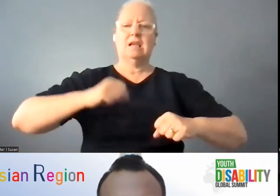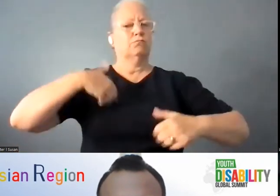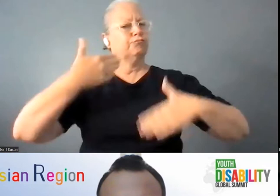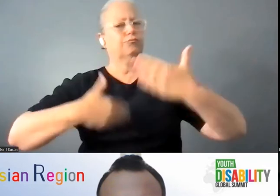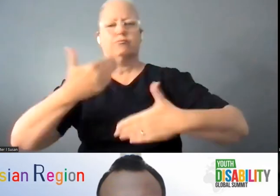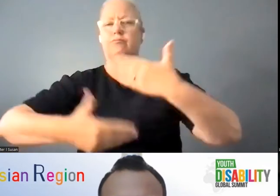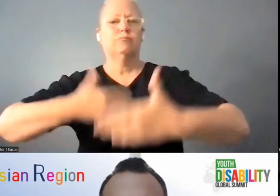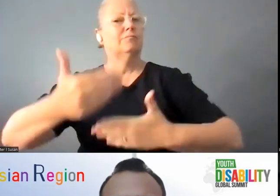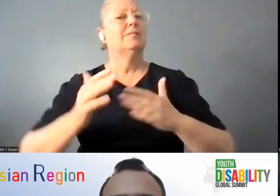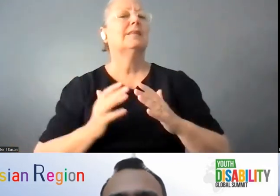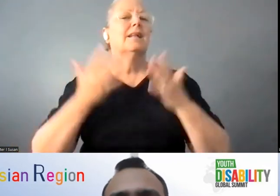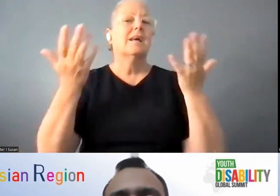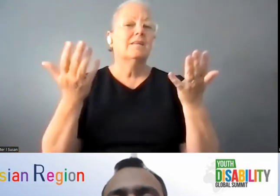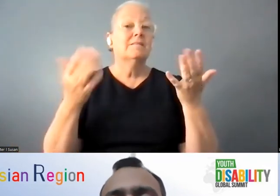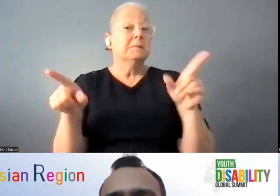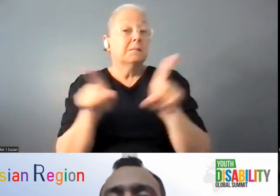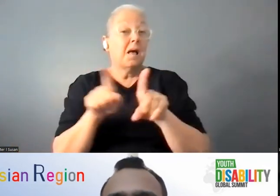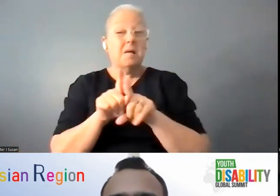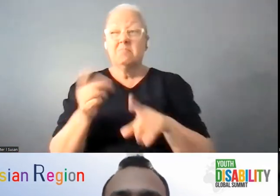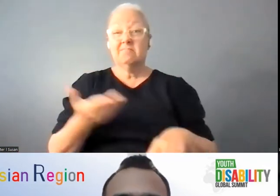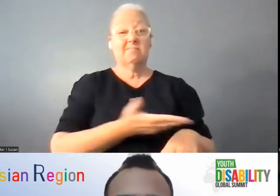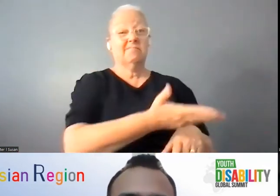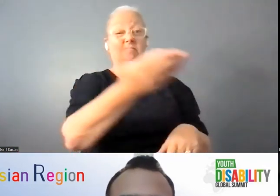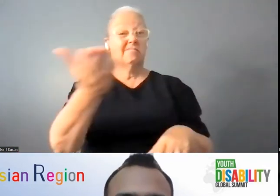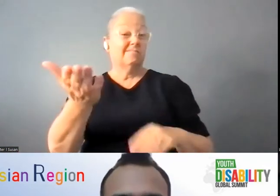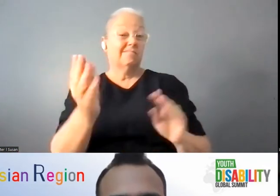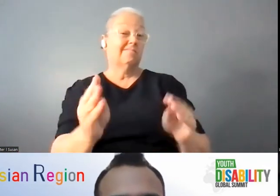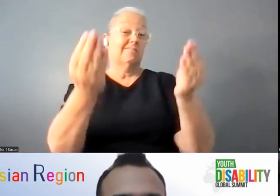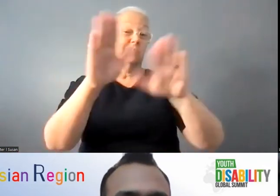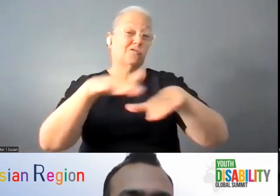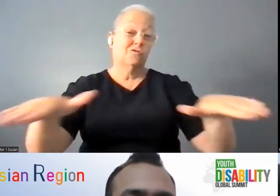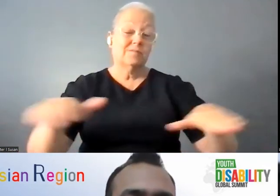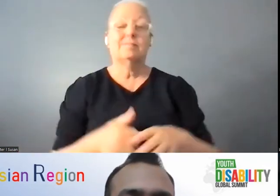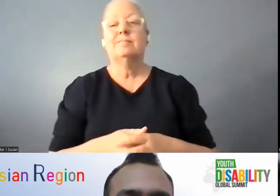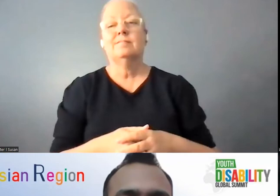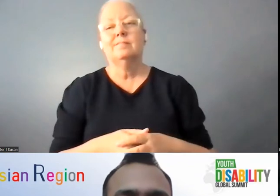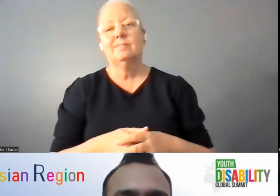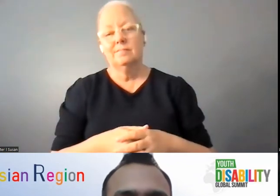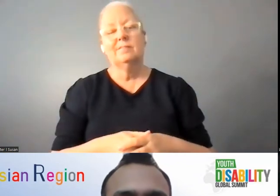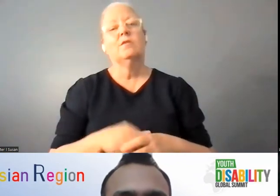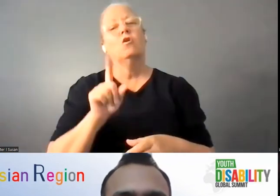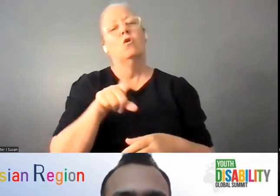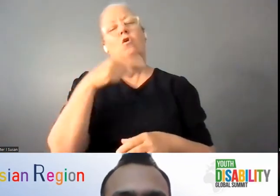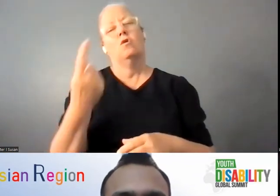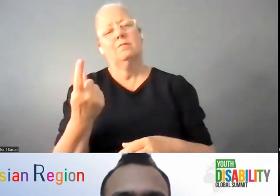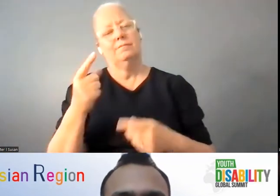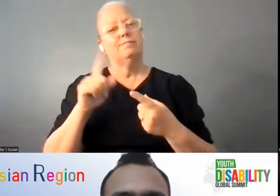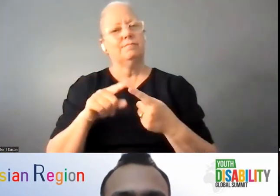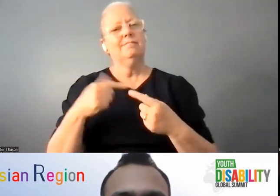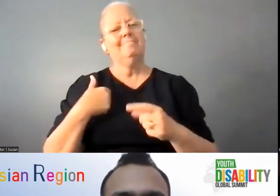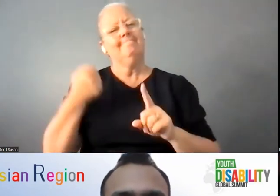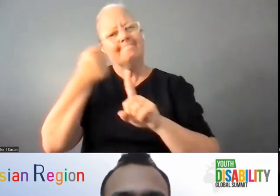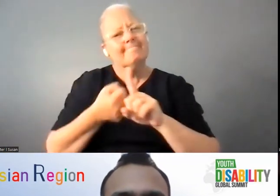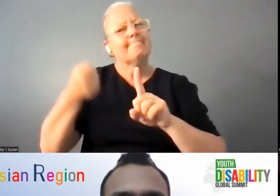like any other, you know, child or young person. One of the other advocacy efforts that, you know, we've been, I think,